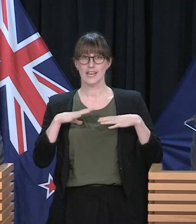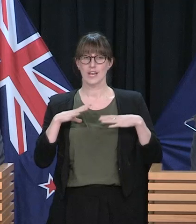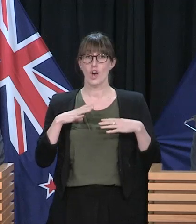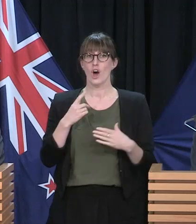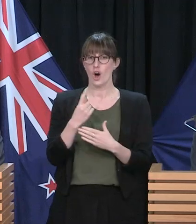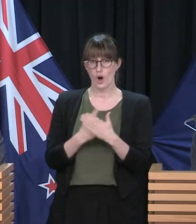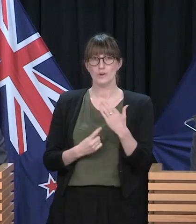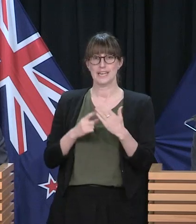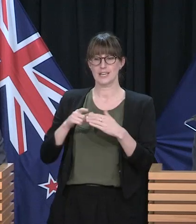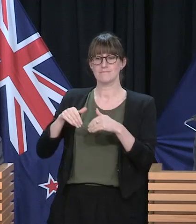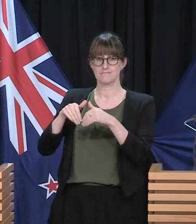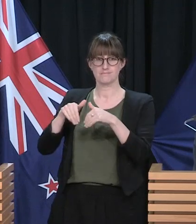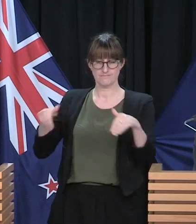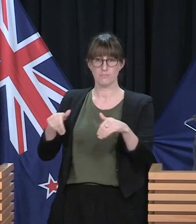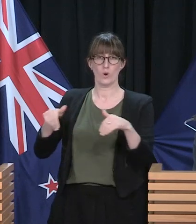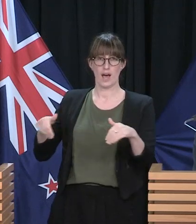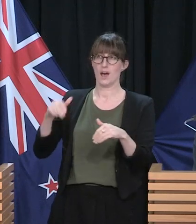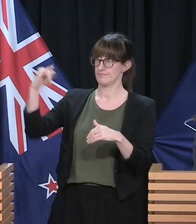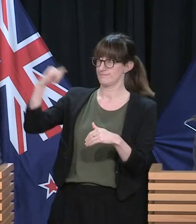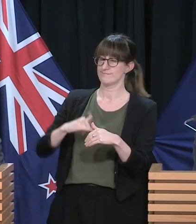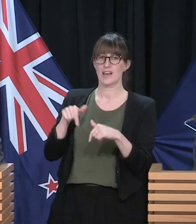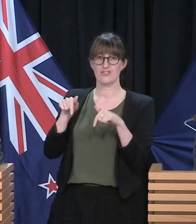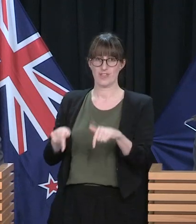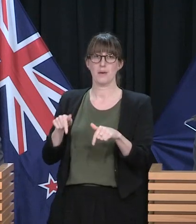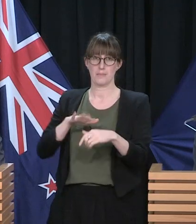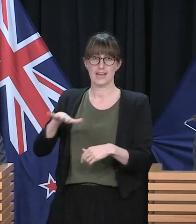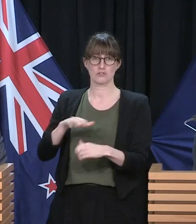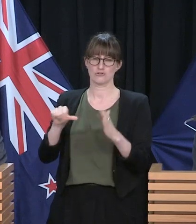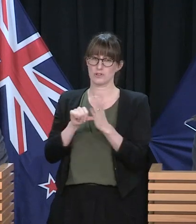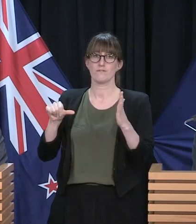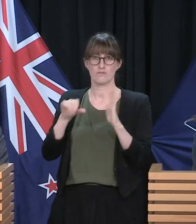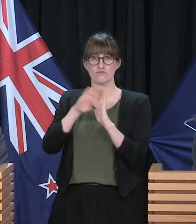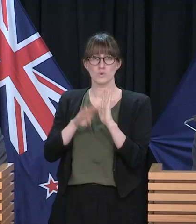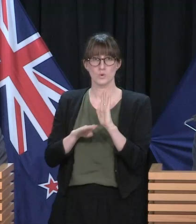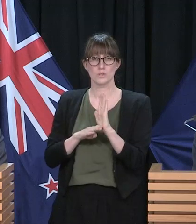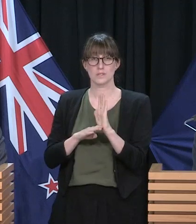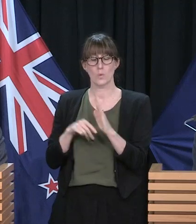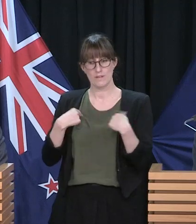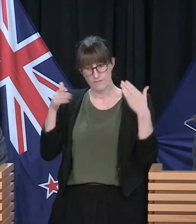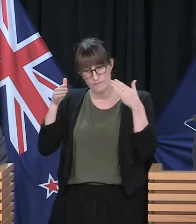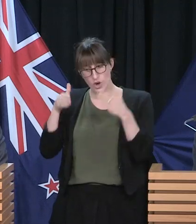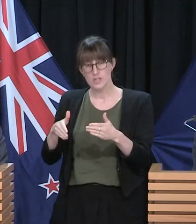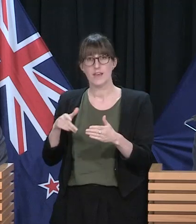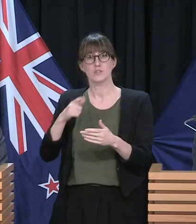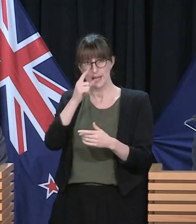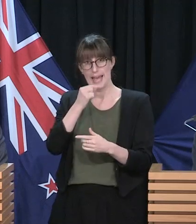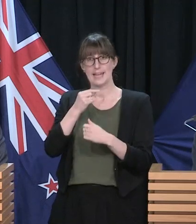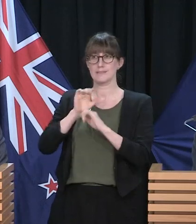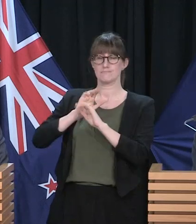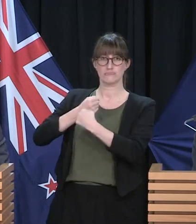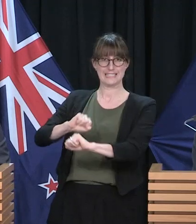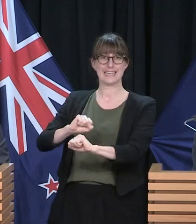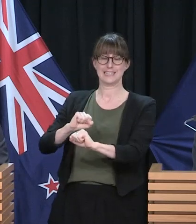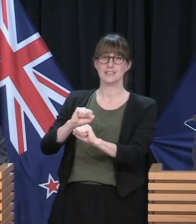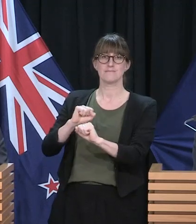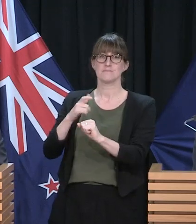granted. That's why we're putting so much effort into our management at the border, into our managed isolation and quarantine facilities, to keep the virus at